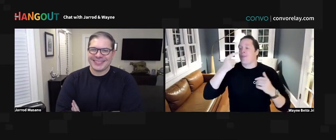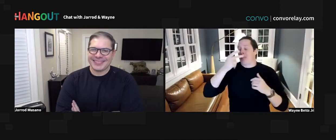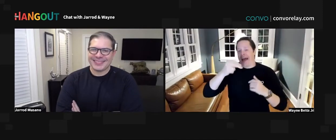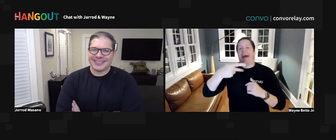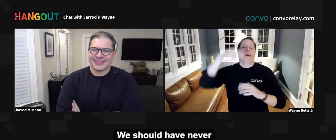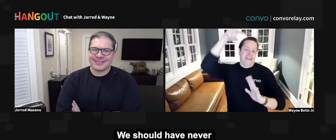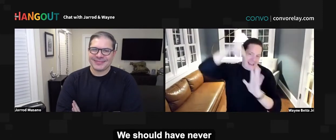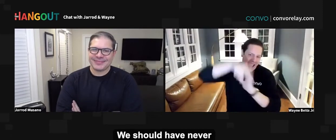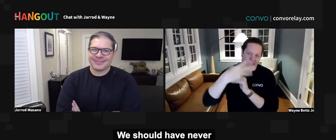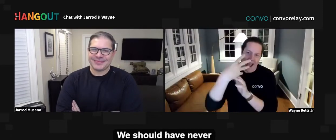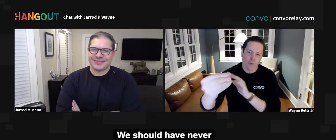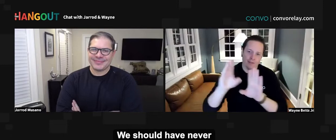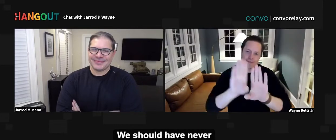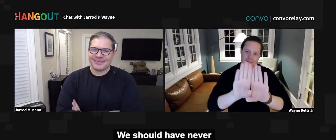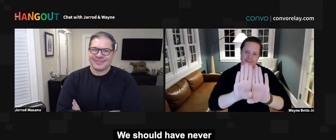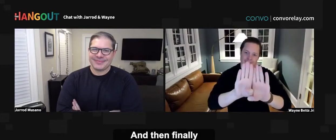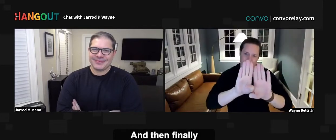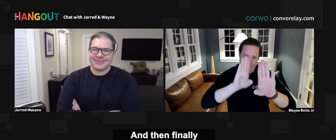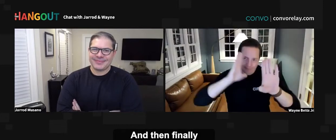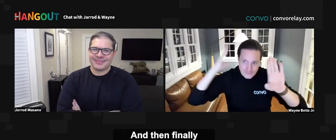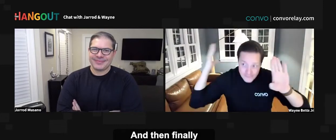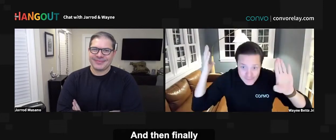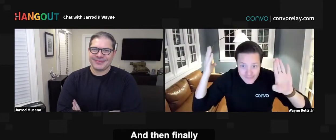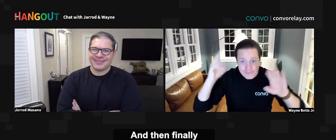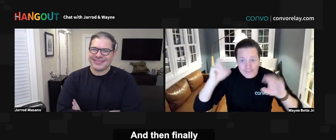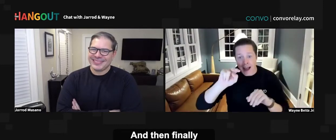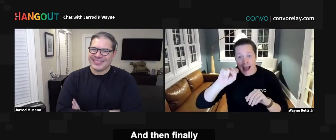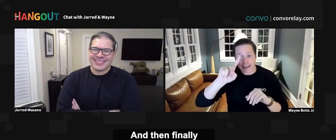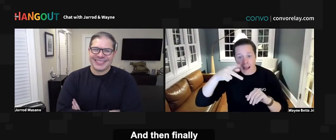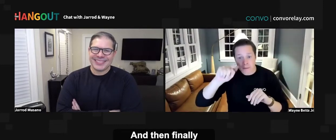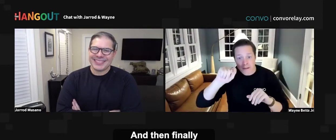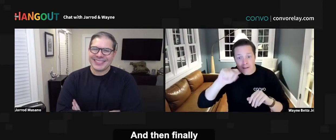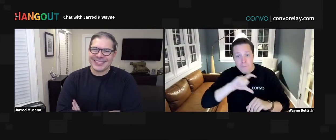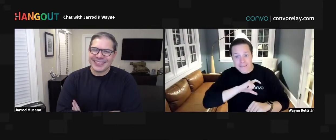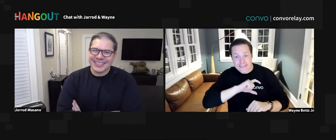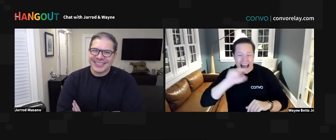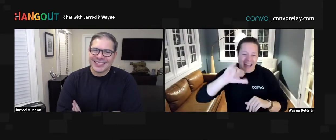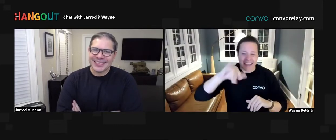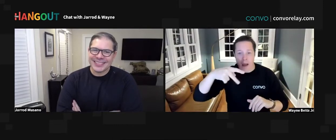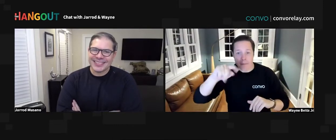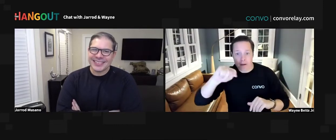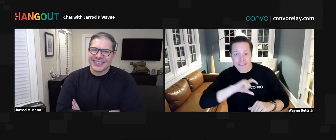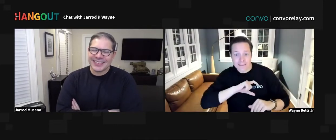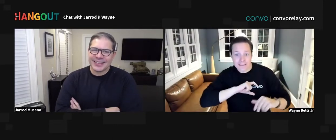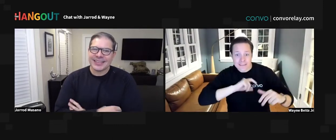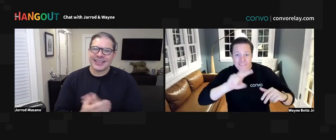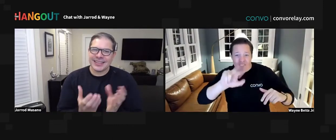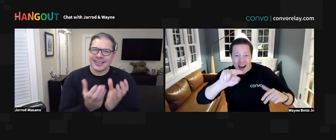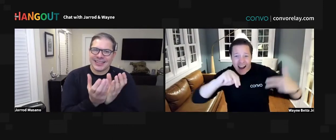was a bad decision. We should have never shot from the rooftop. And then finally we went out the doors, and then